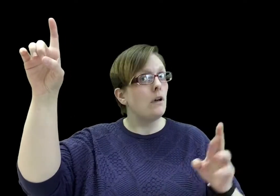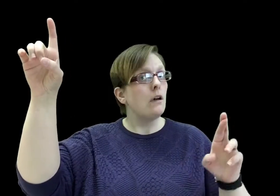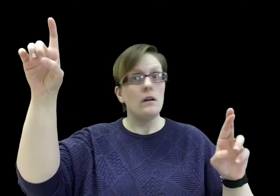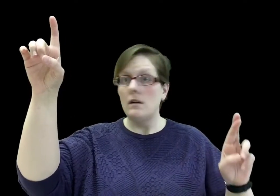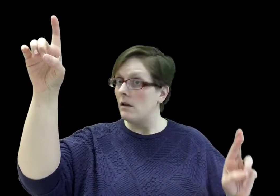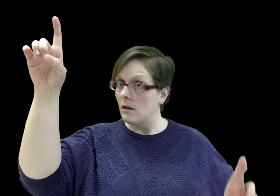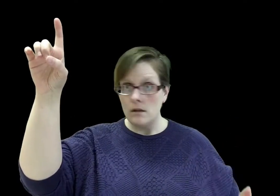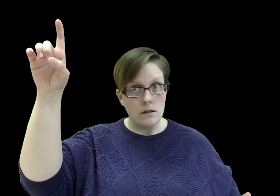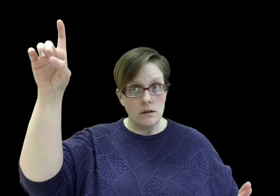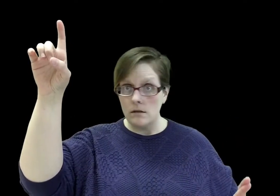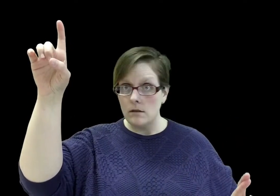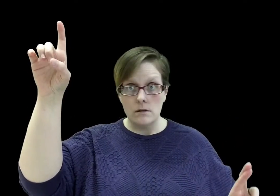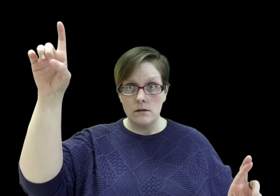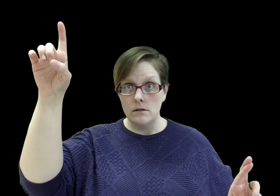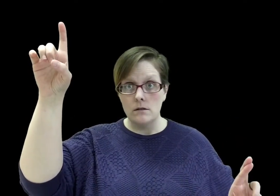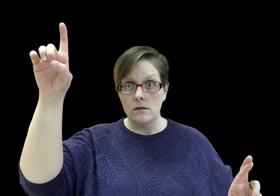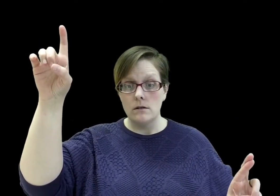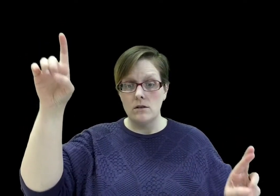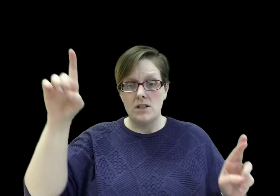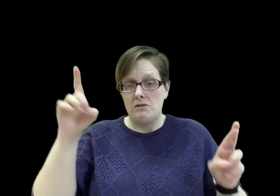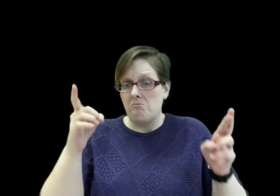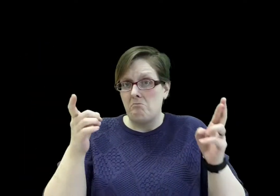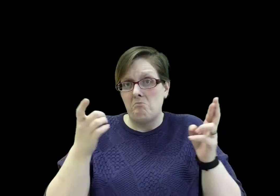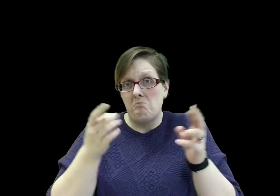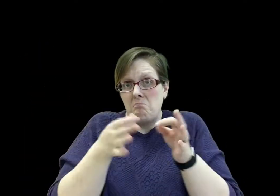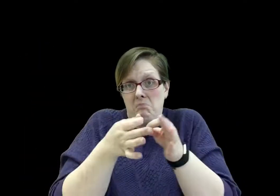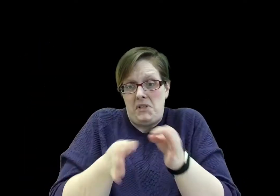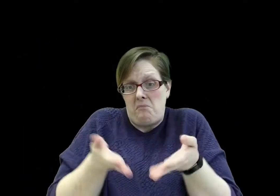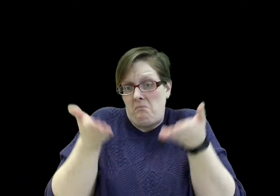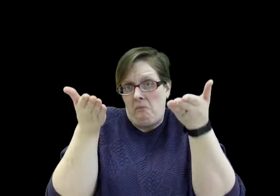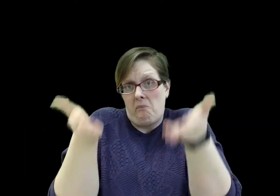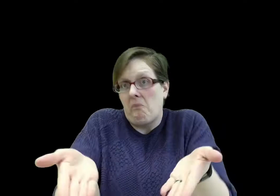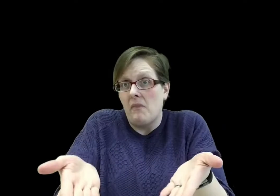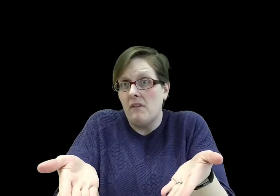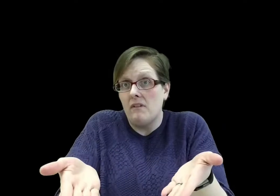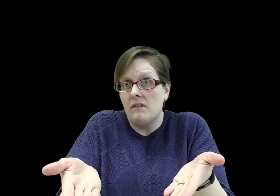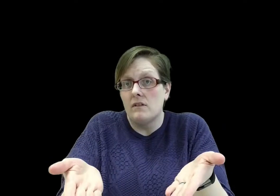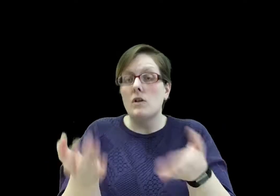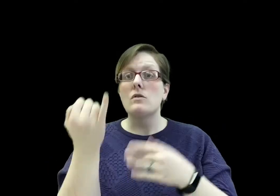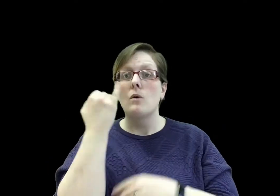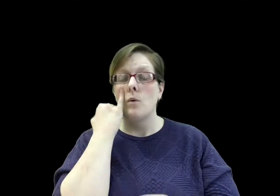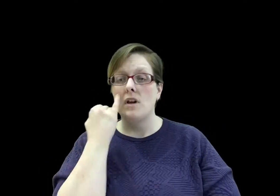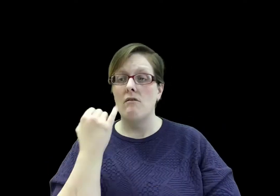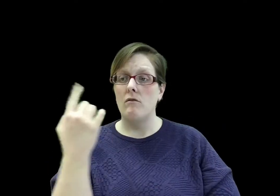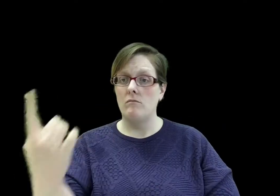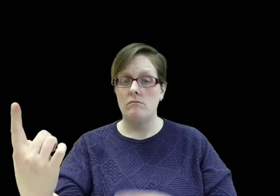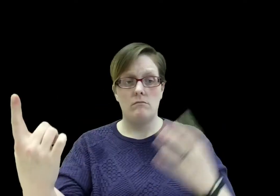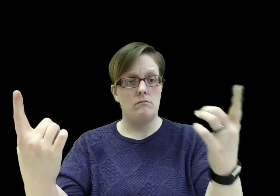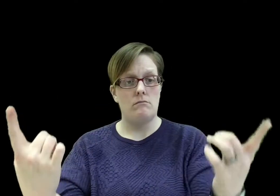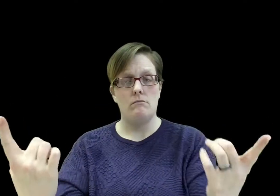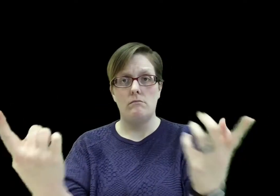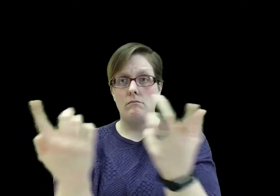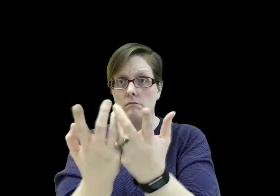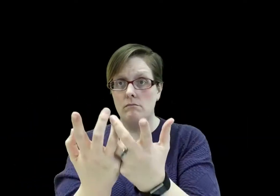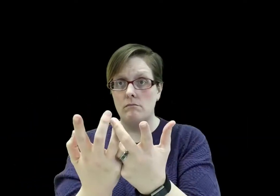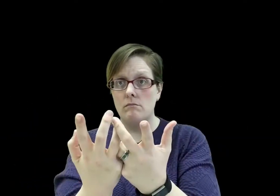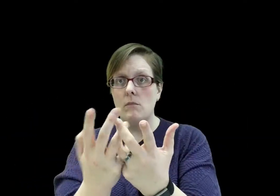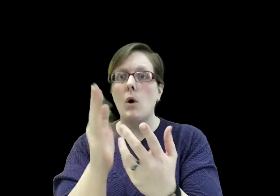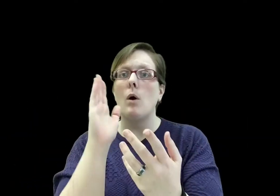didn't have a dominant or a recessive trait. They were simply there. So when they combined